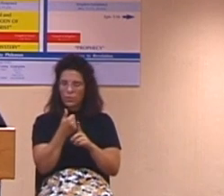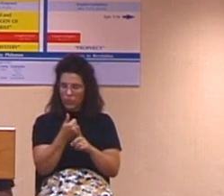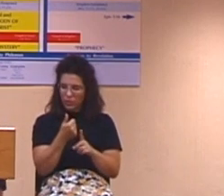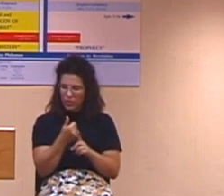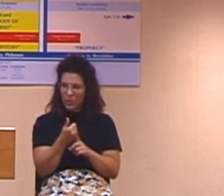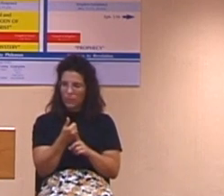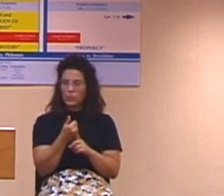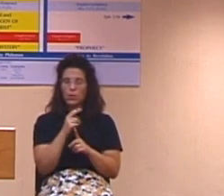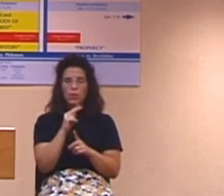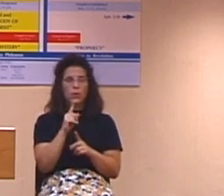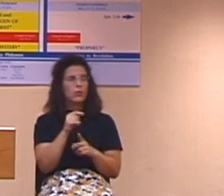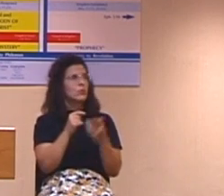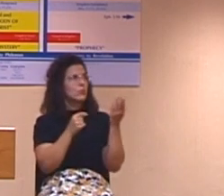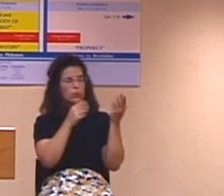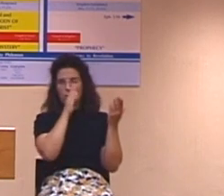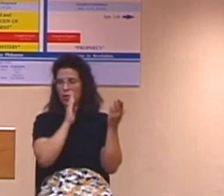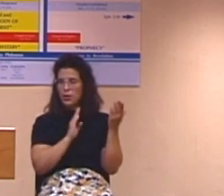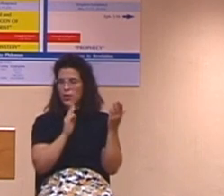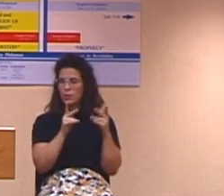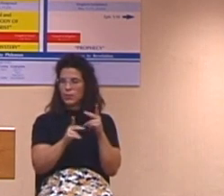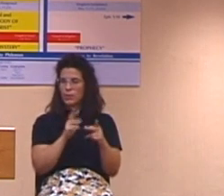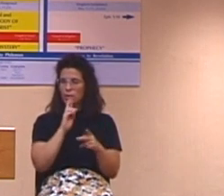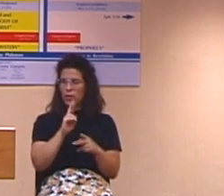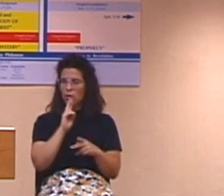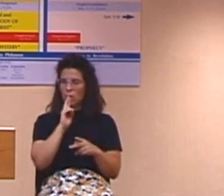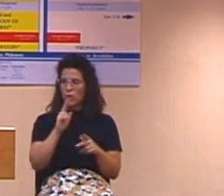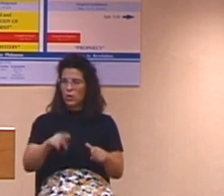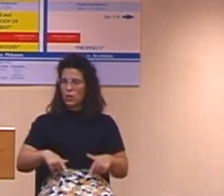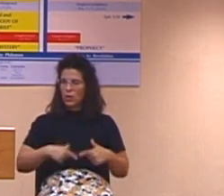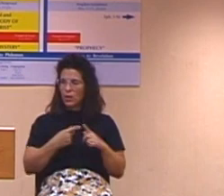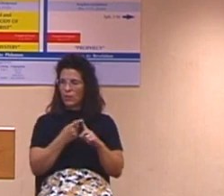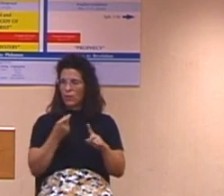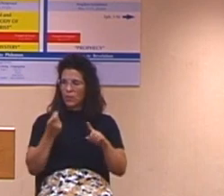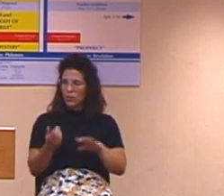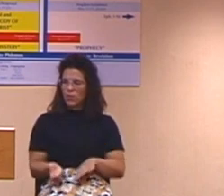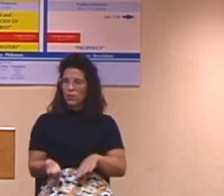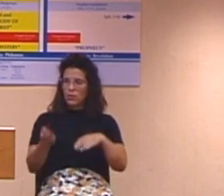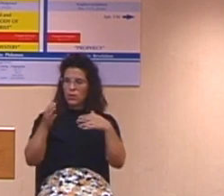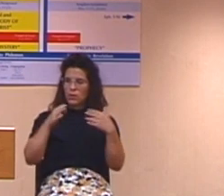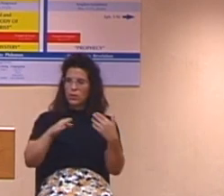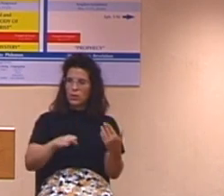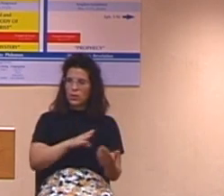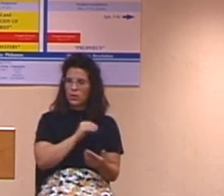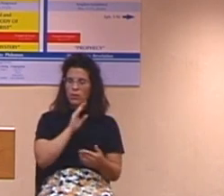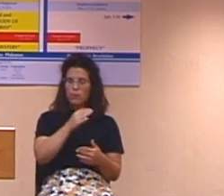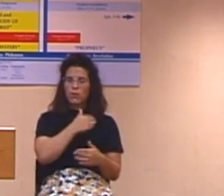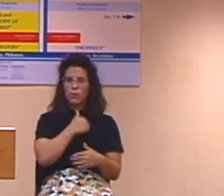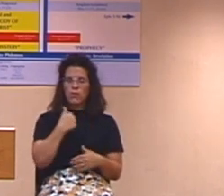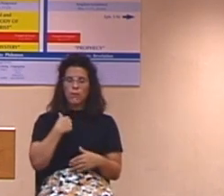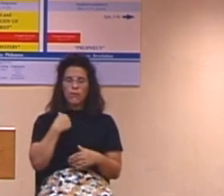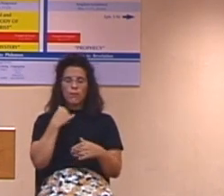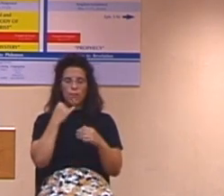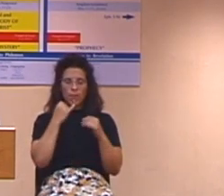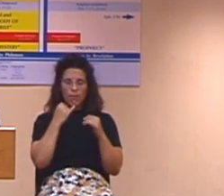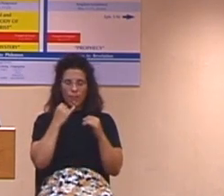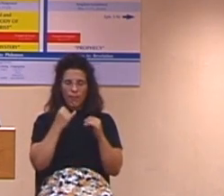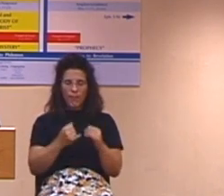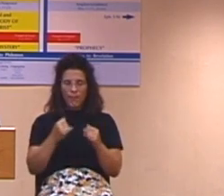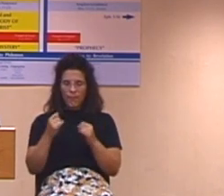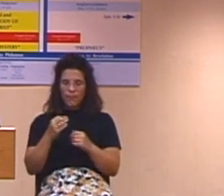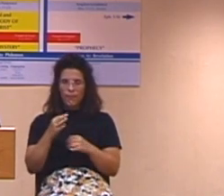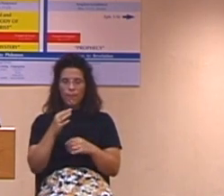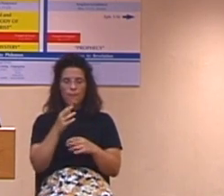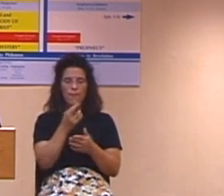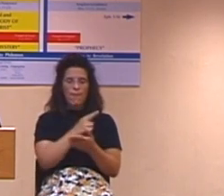but yield yourselves unto God as those that are alive from the dead, and your members as instruments of righteousness unto